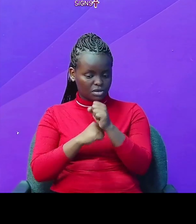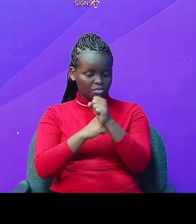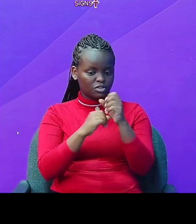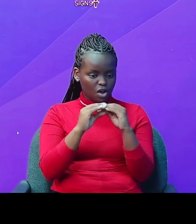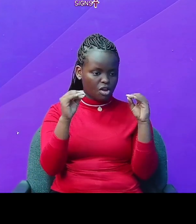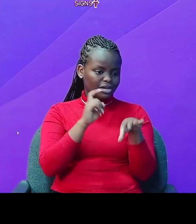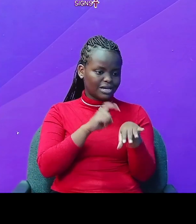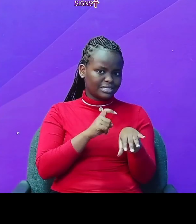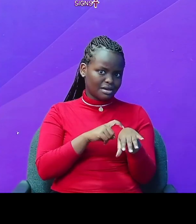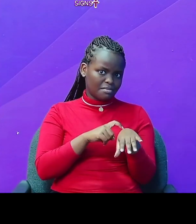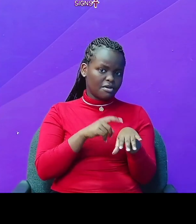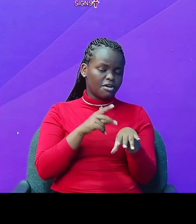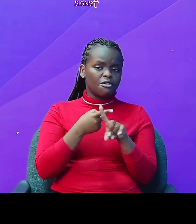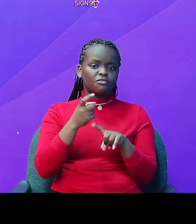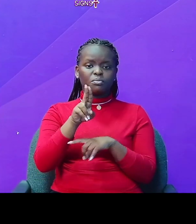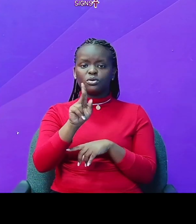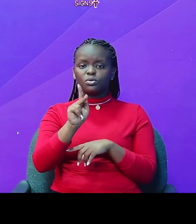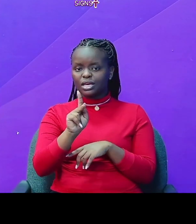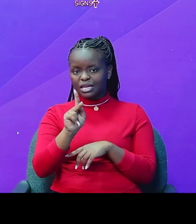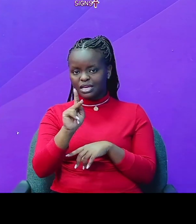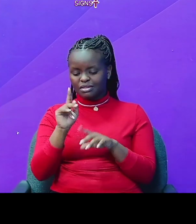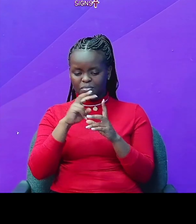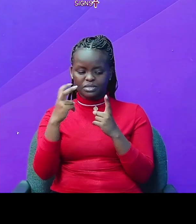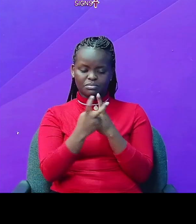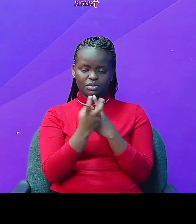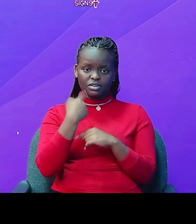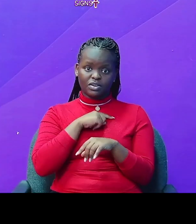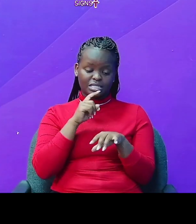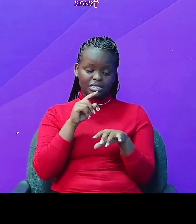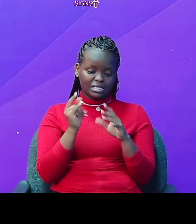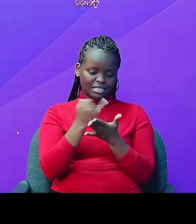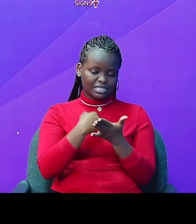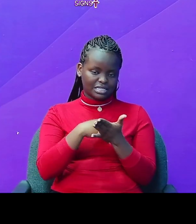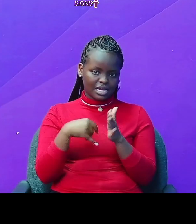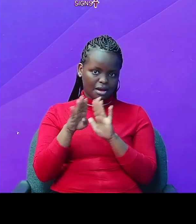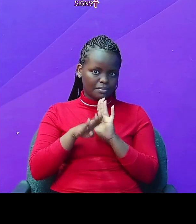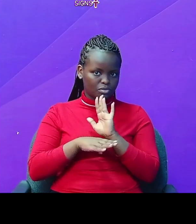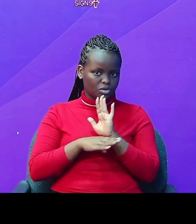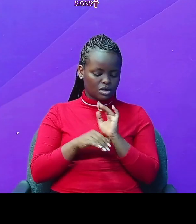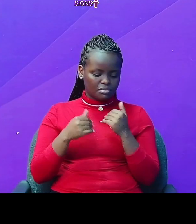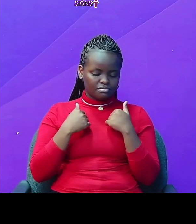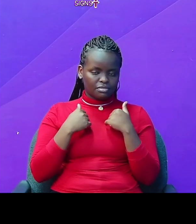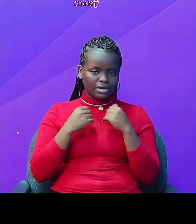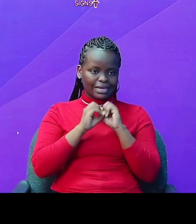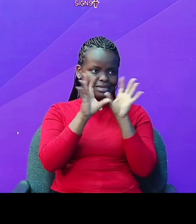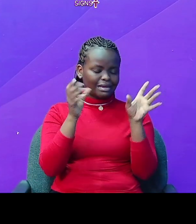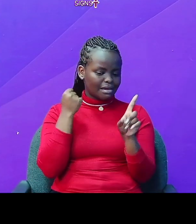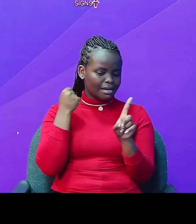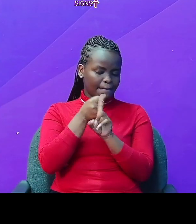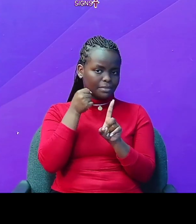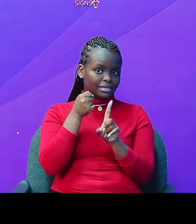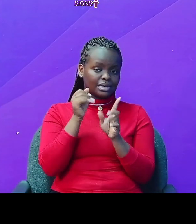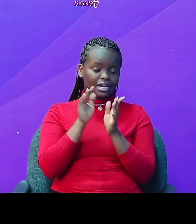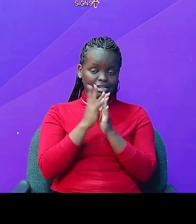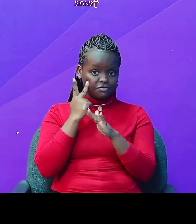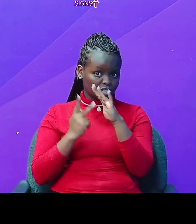of time. So from the UK perspective, when we design a program, we design with a clear impact and vision, and